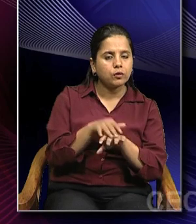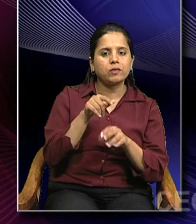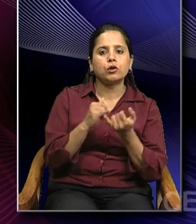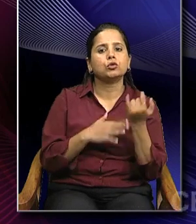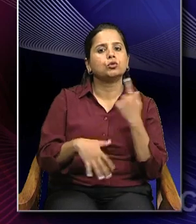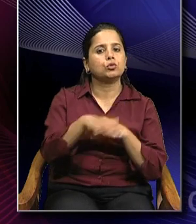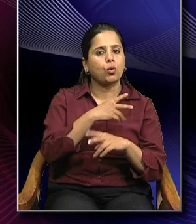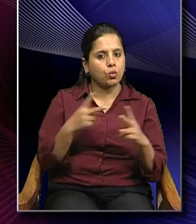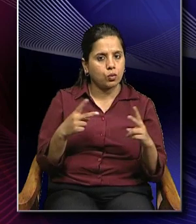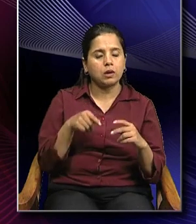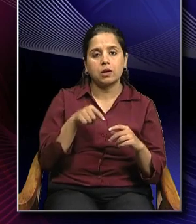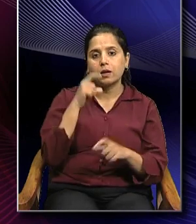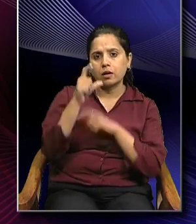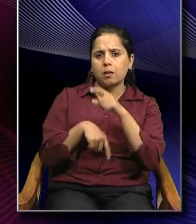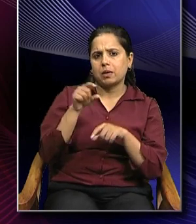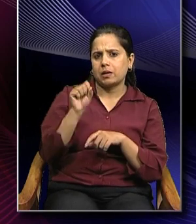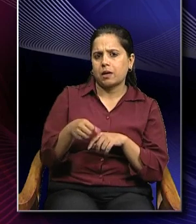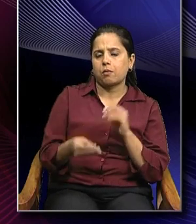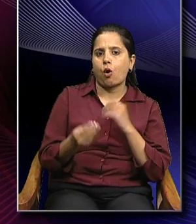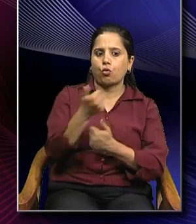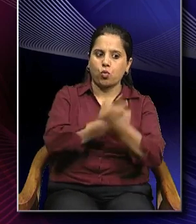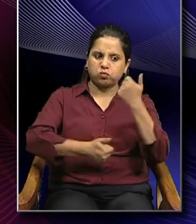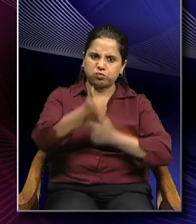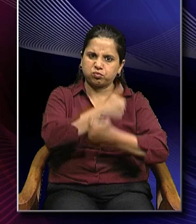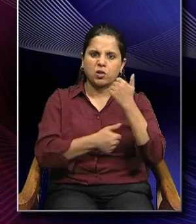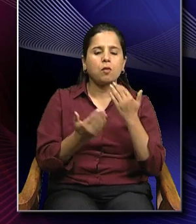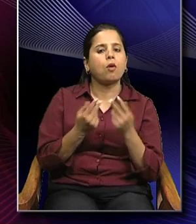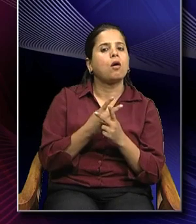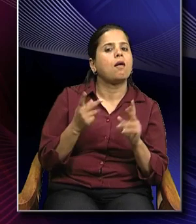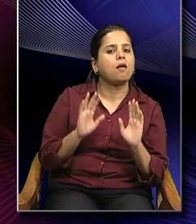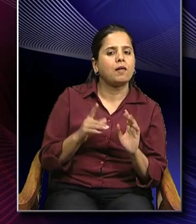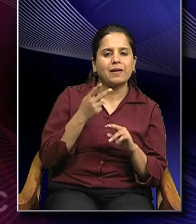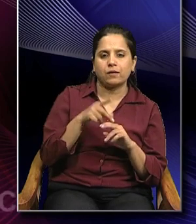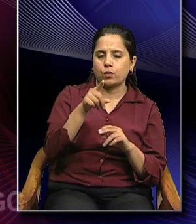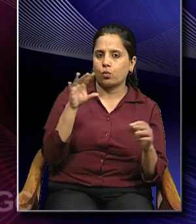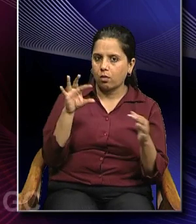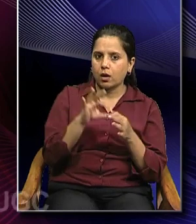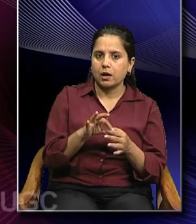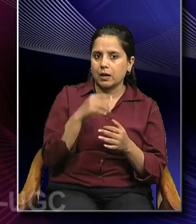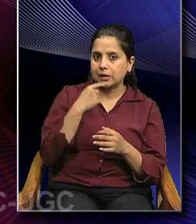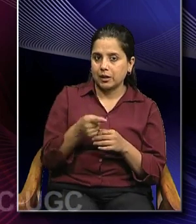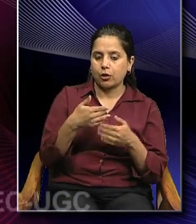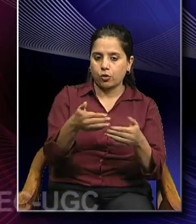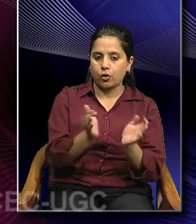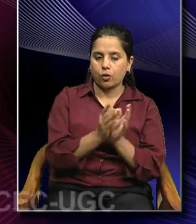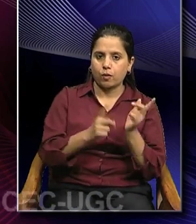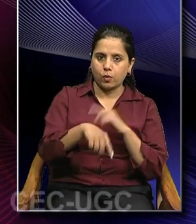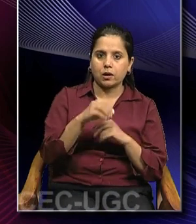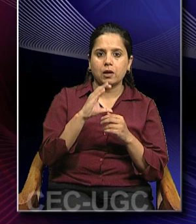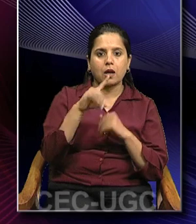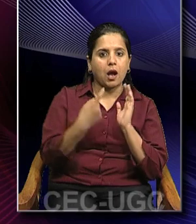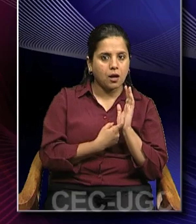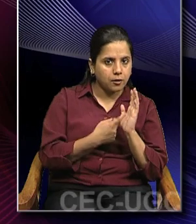social. So, a company can be more competitive if you can connect with the communities of customers